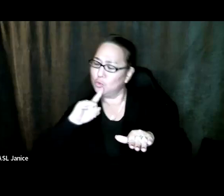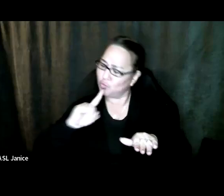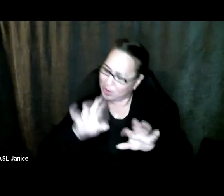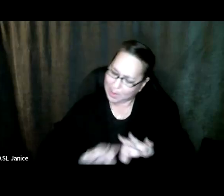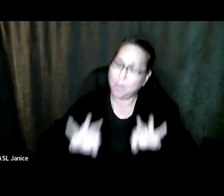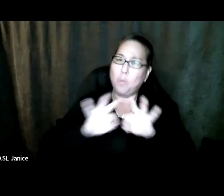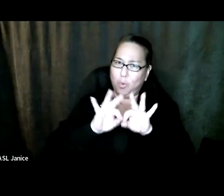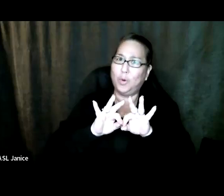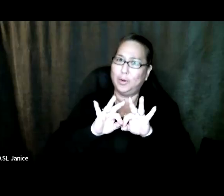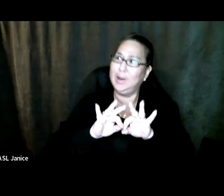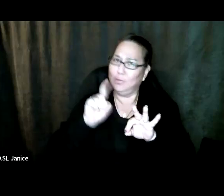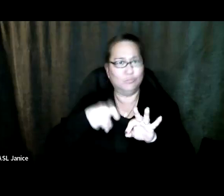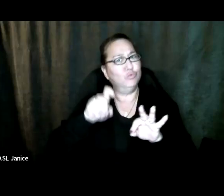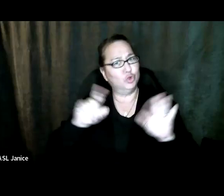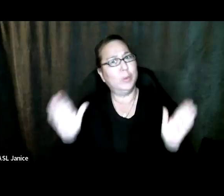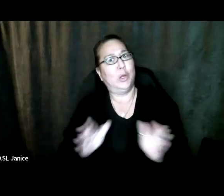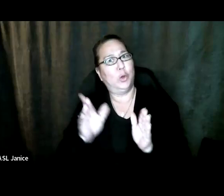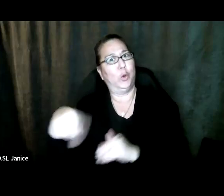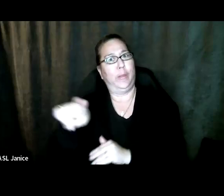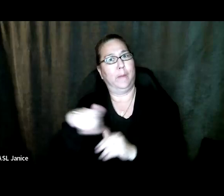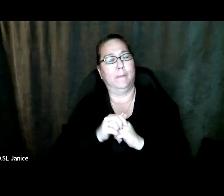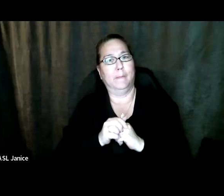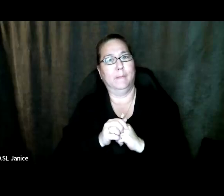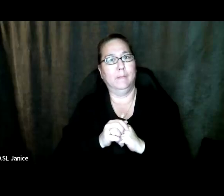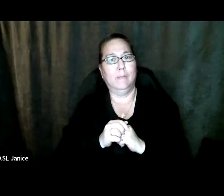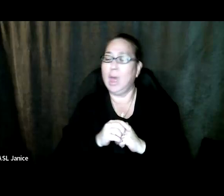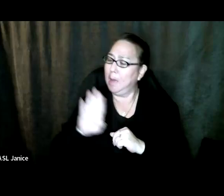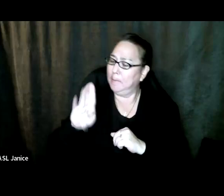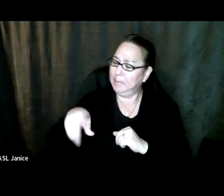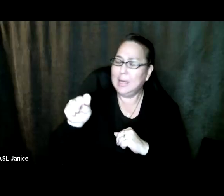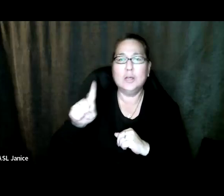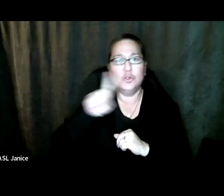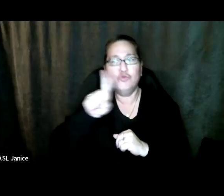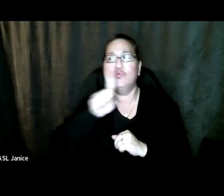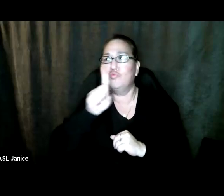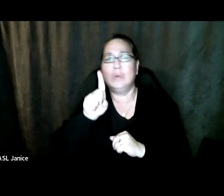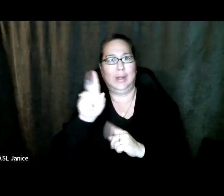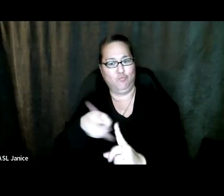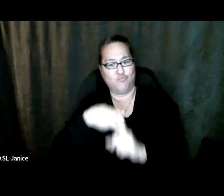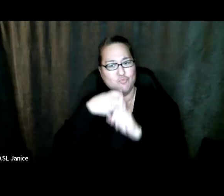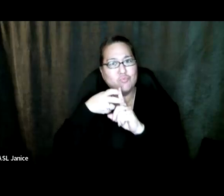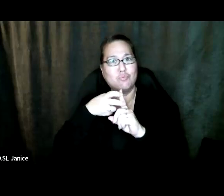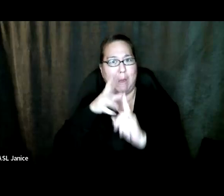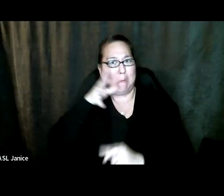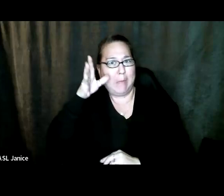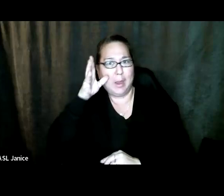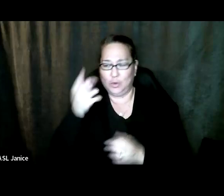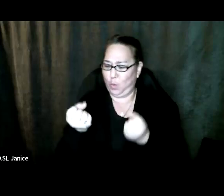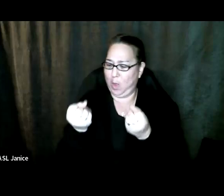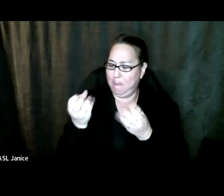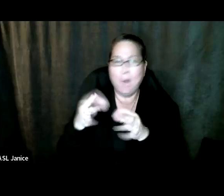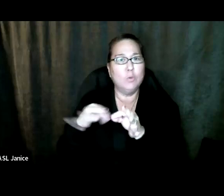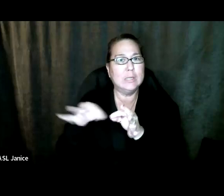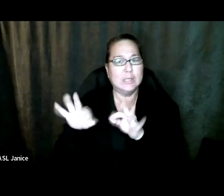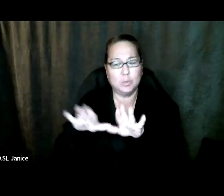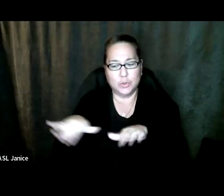encouraged. BPS could develop a campaign to enlist parents of multilingual children to understand